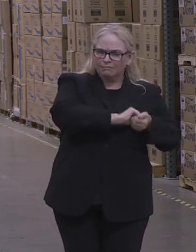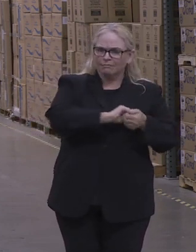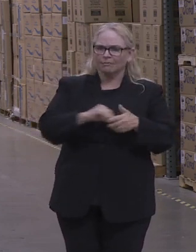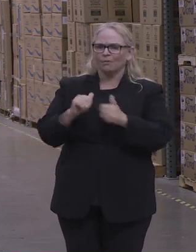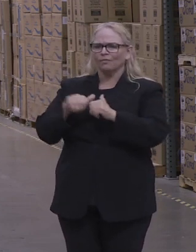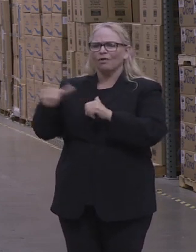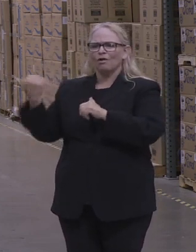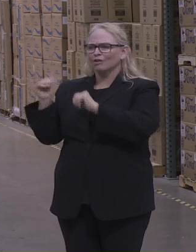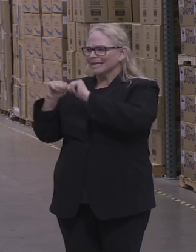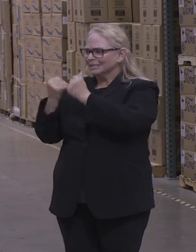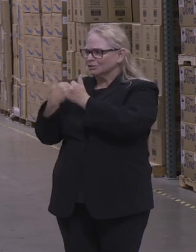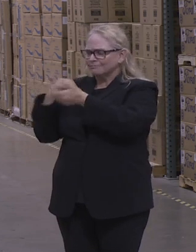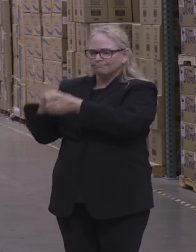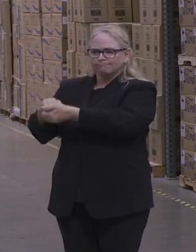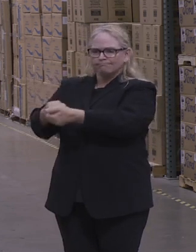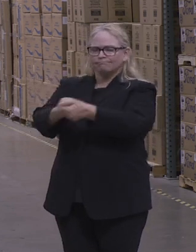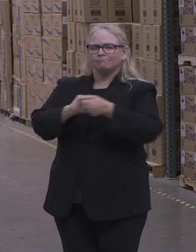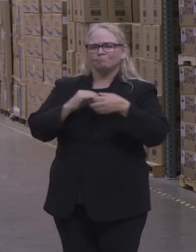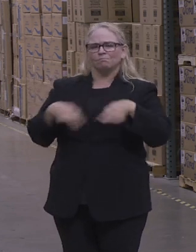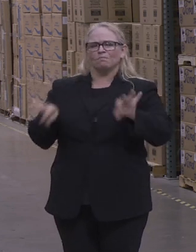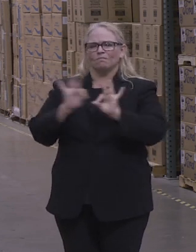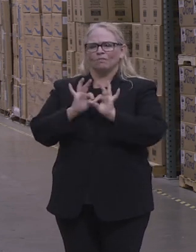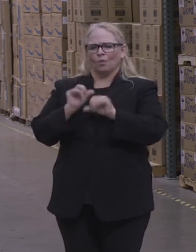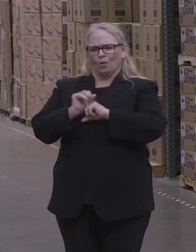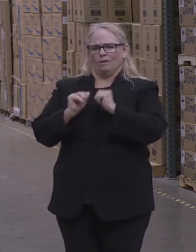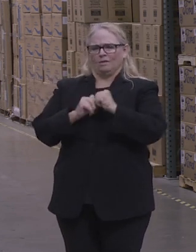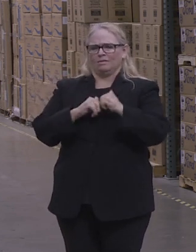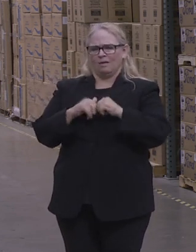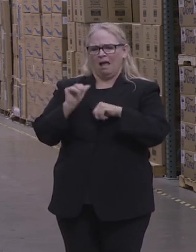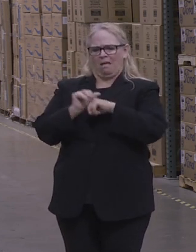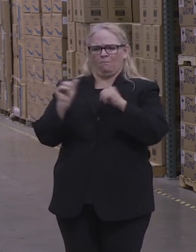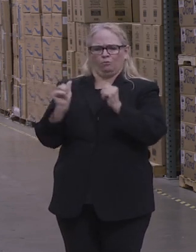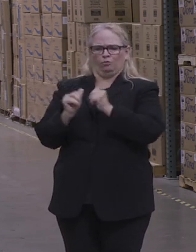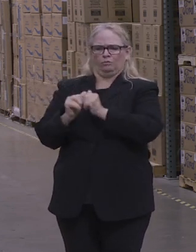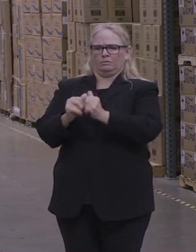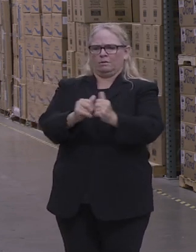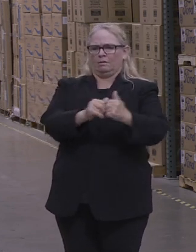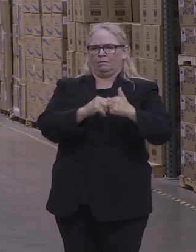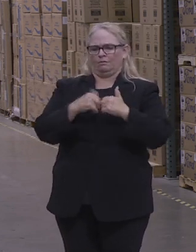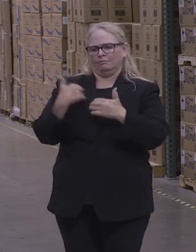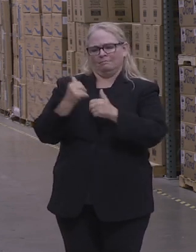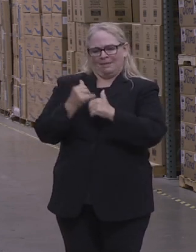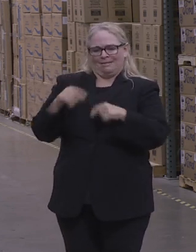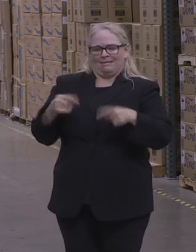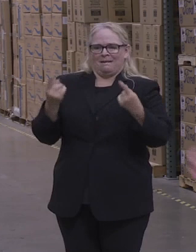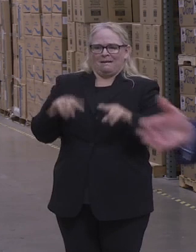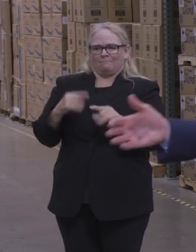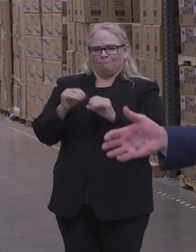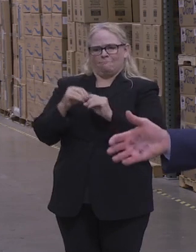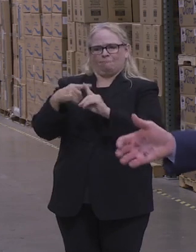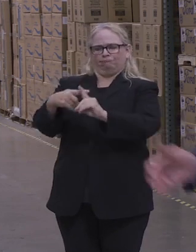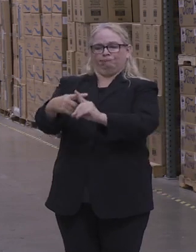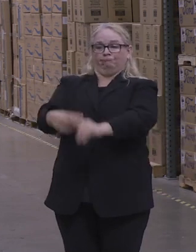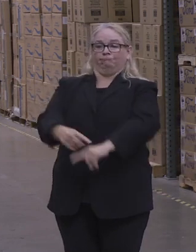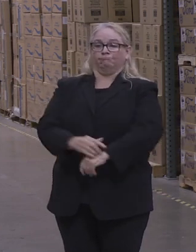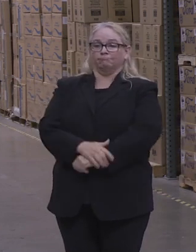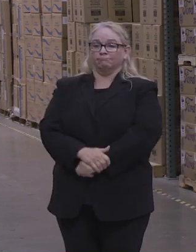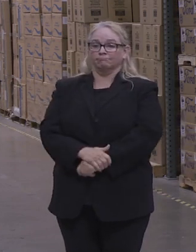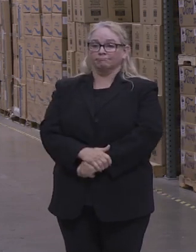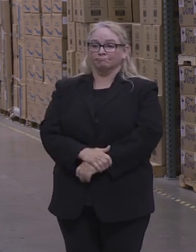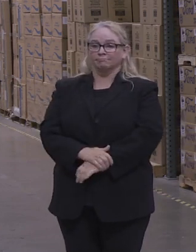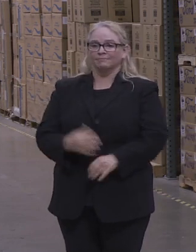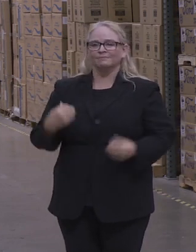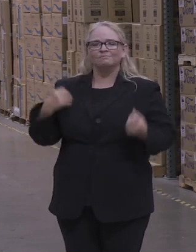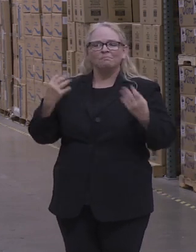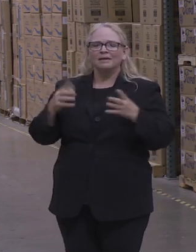agencies that will begin to supplement the work that's already underway by the alphabet soup of agencies that